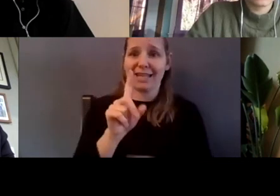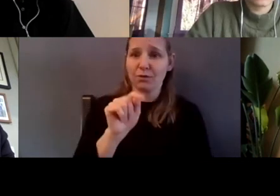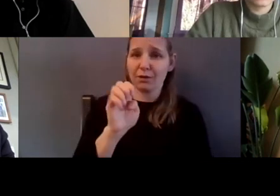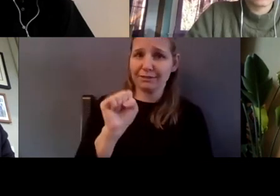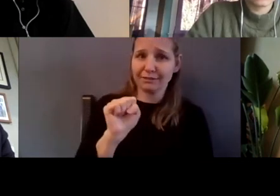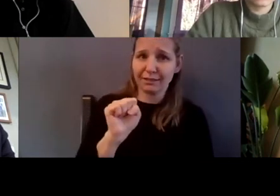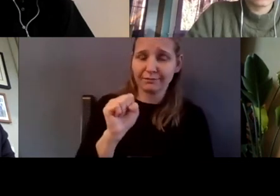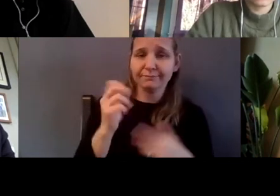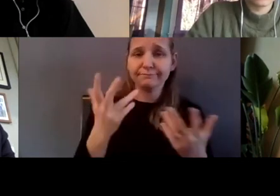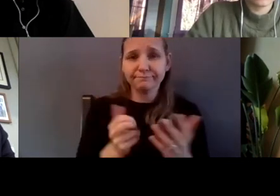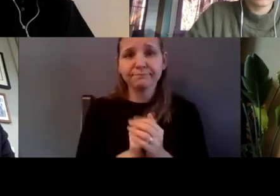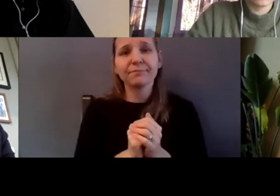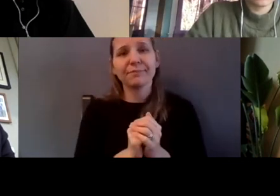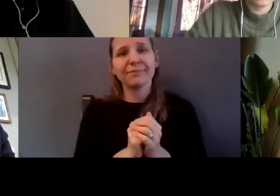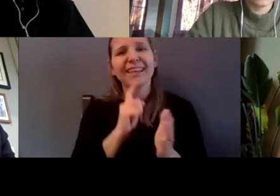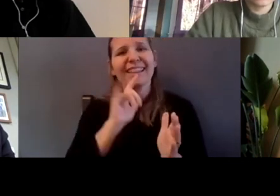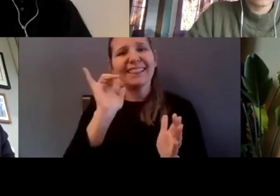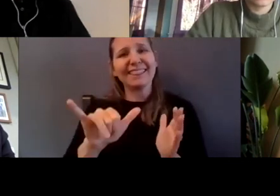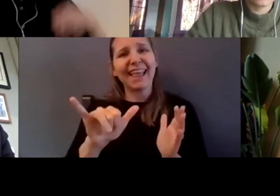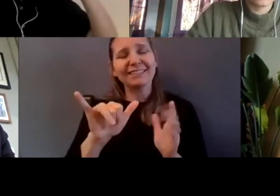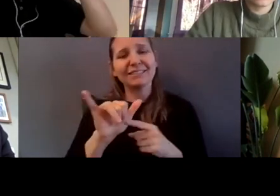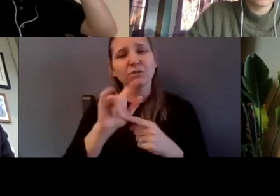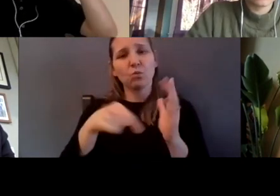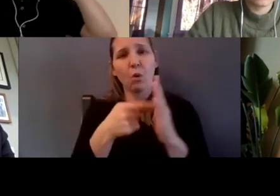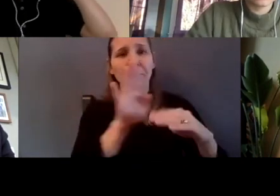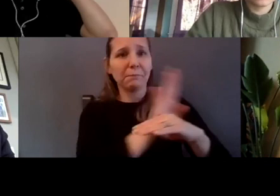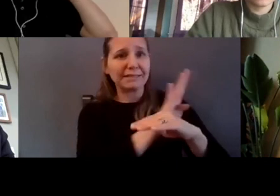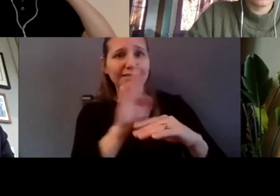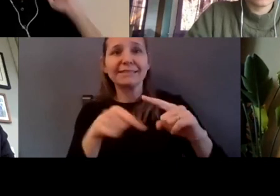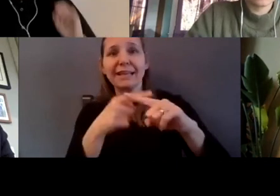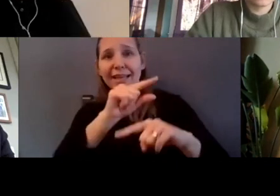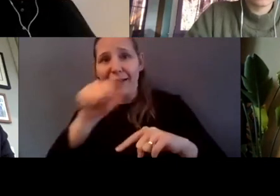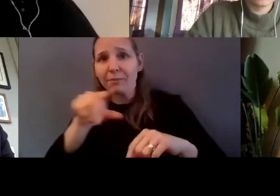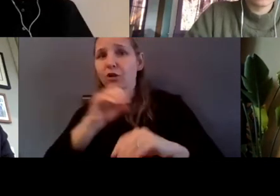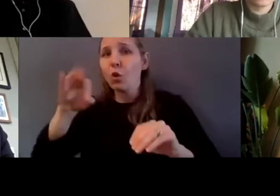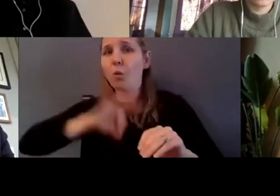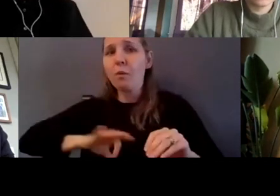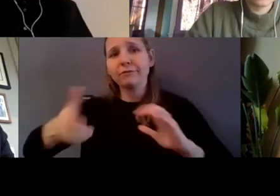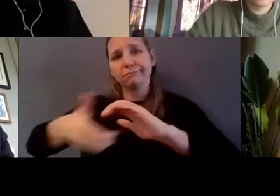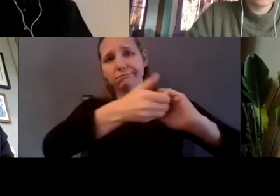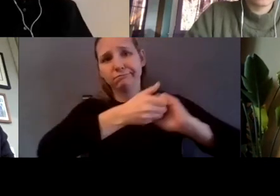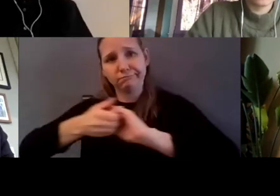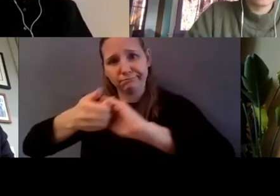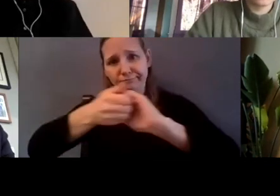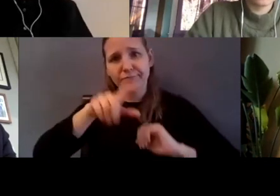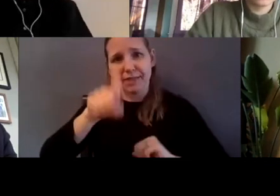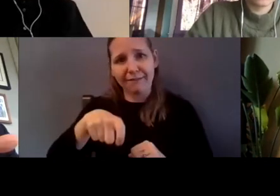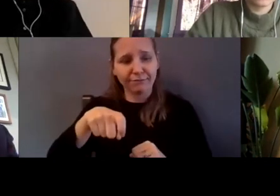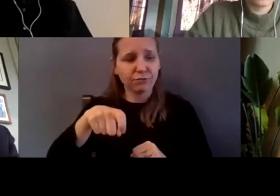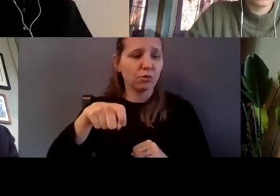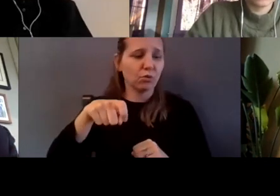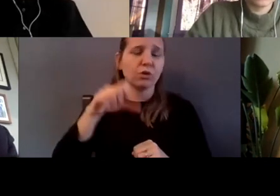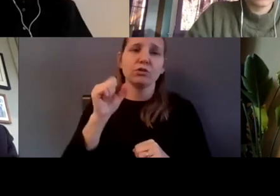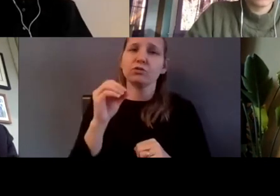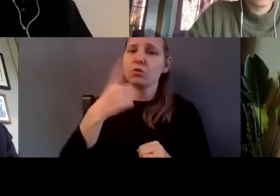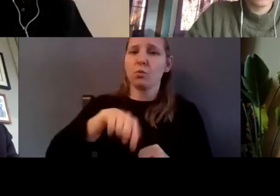mentioned. That's a role that both business and government and nonprofits need to play together, so that we're not sort of